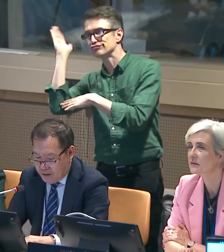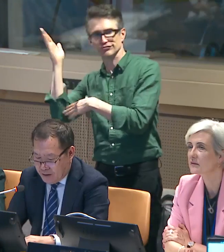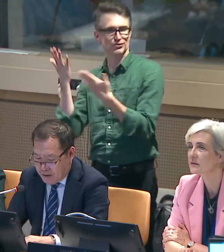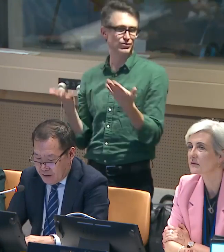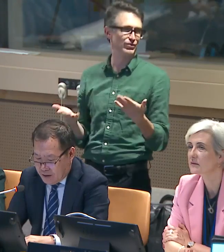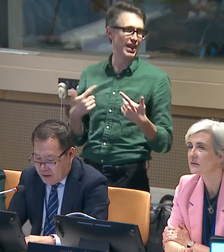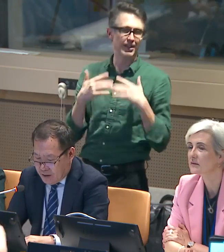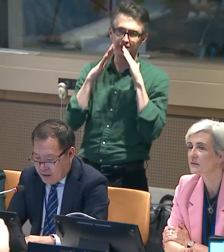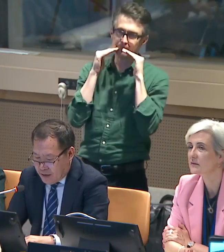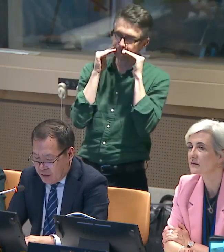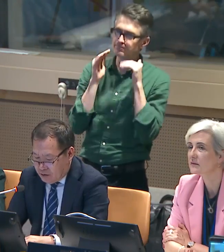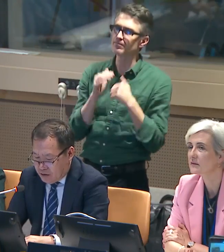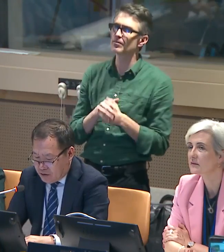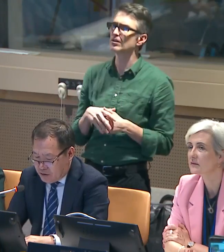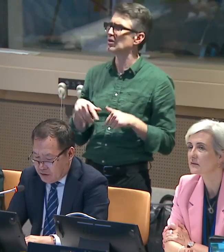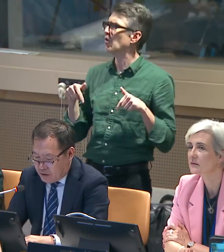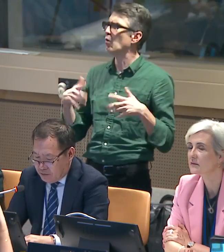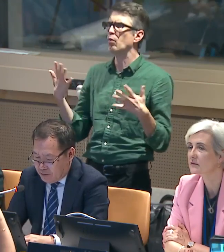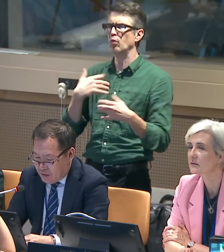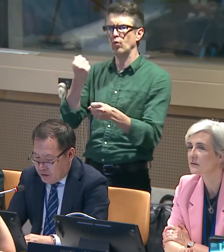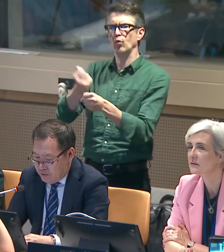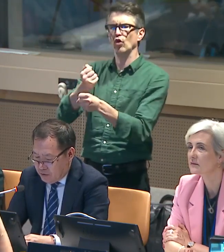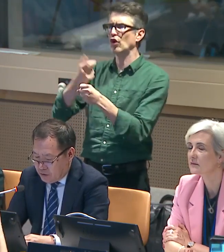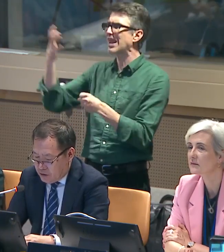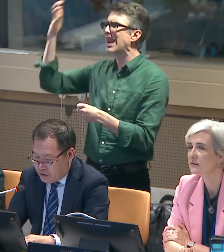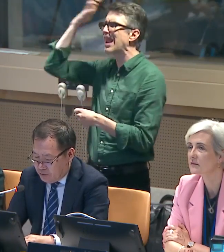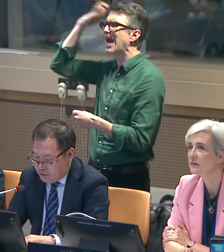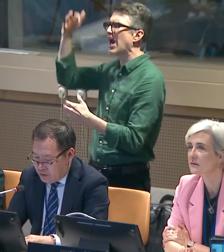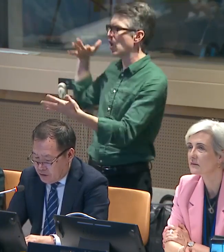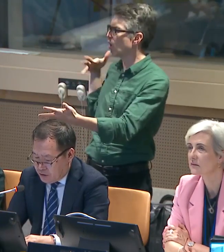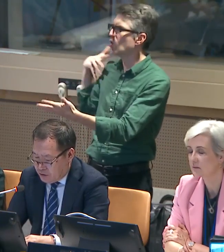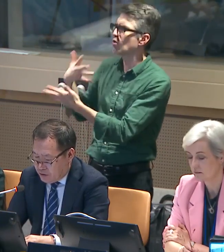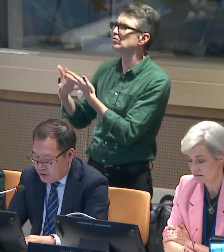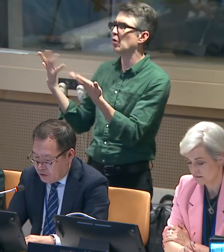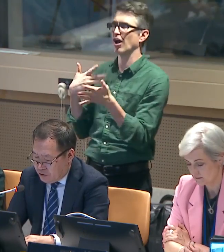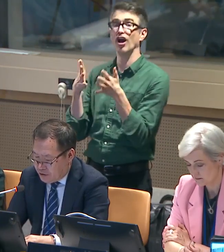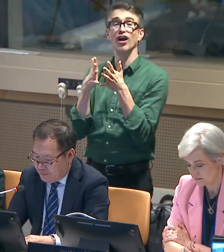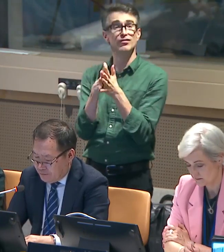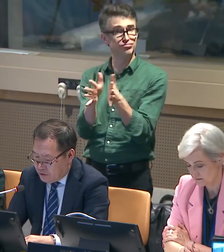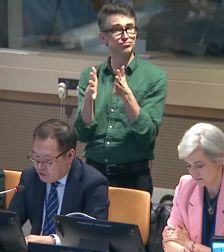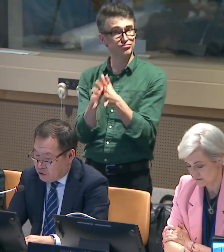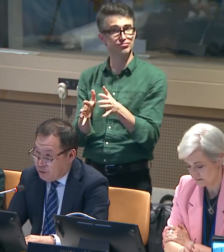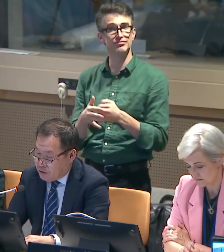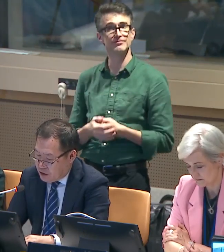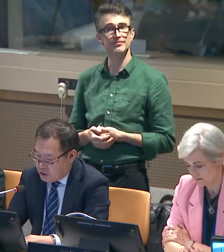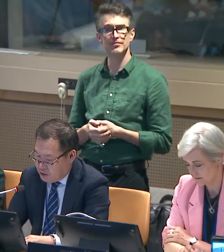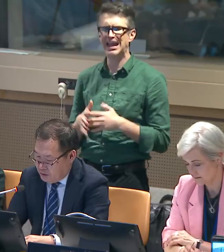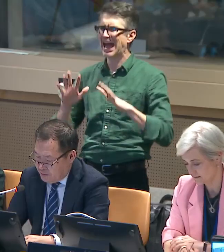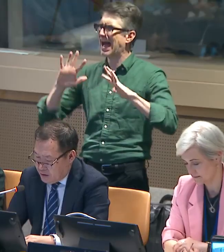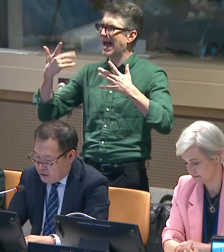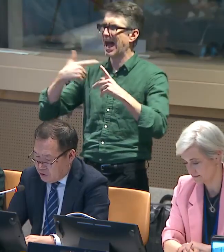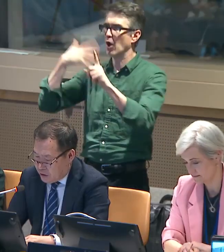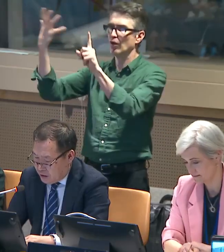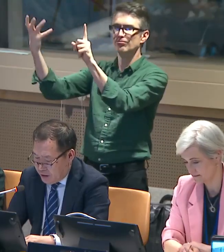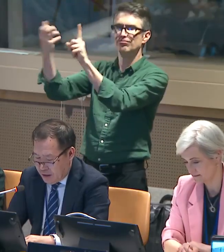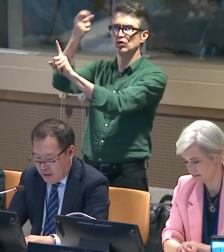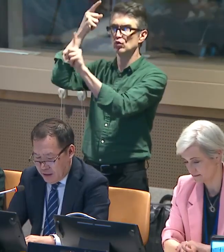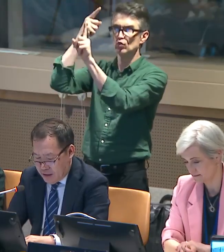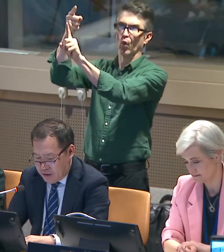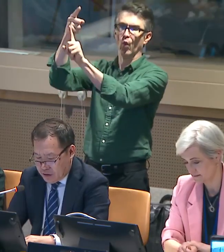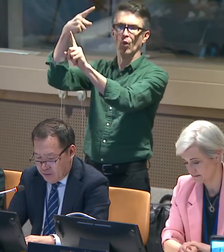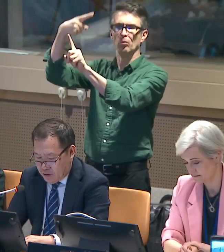PDR and how this system will contribute to inclusive social protection,